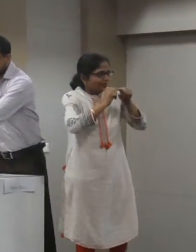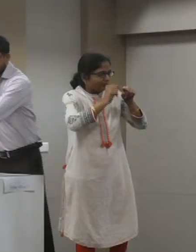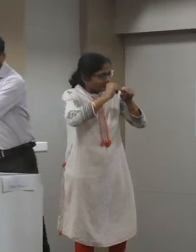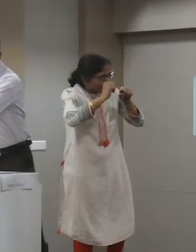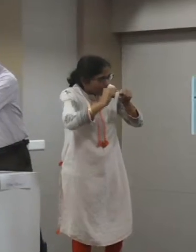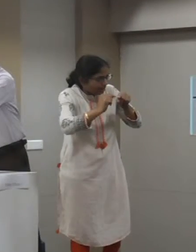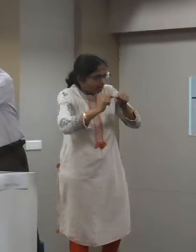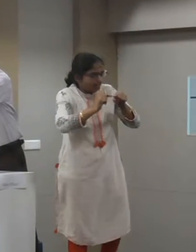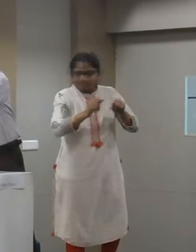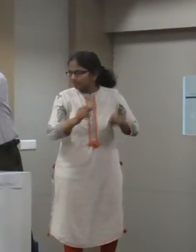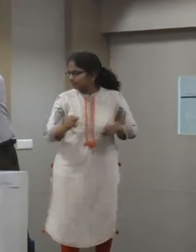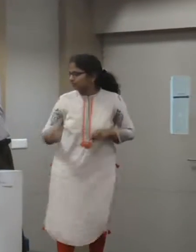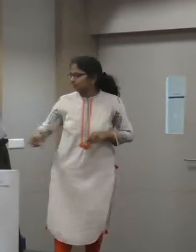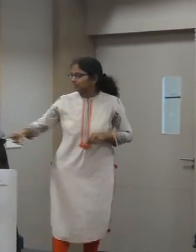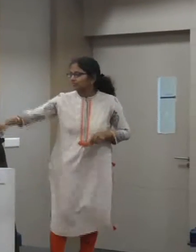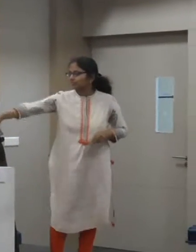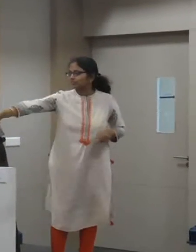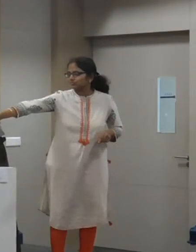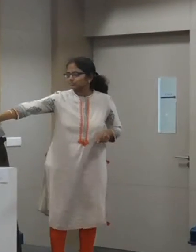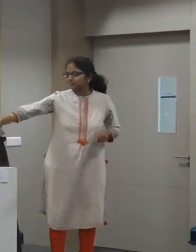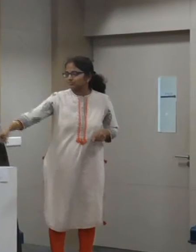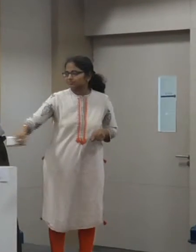left hand finger.